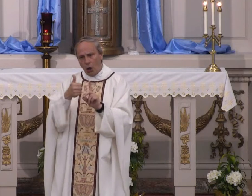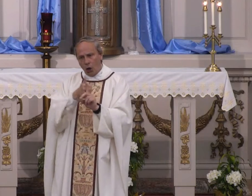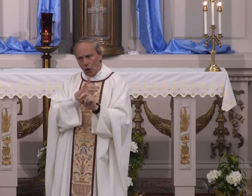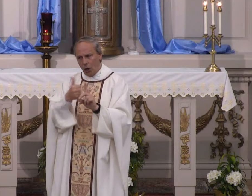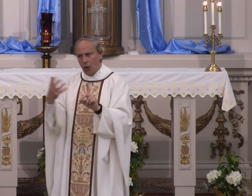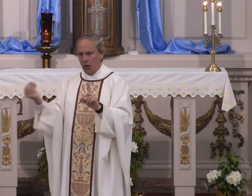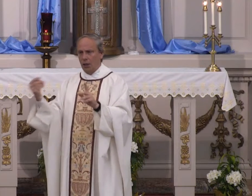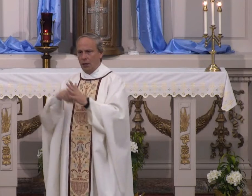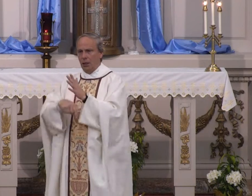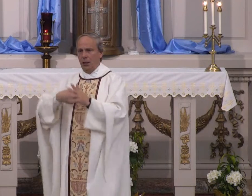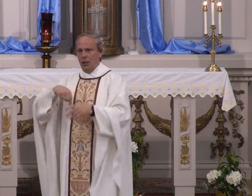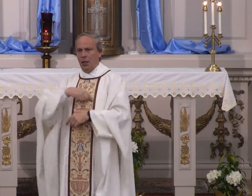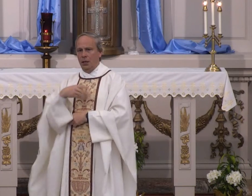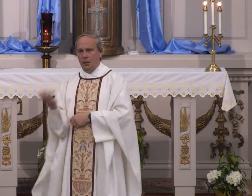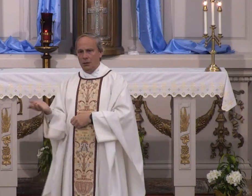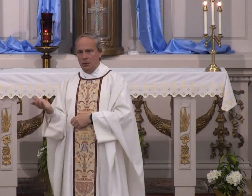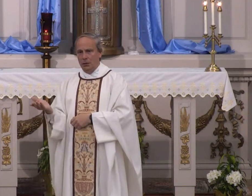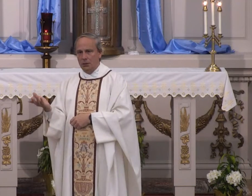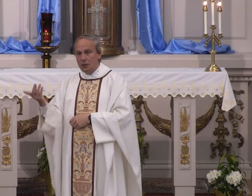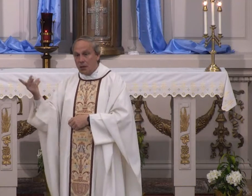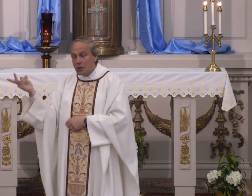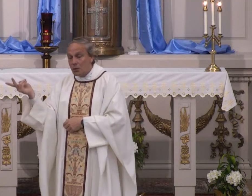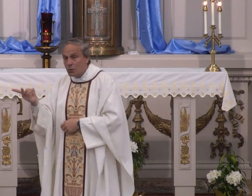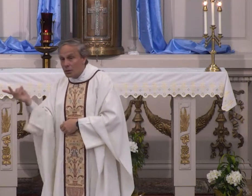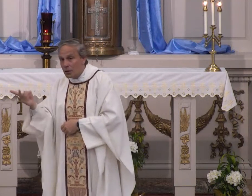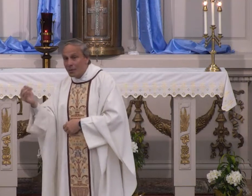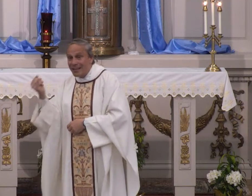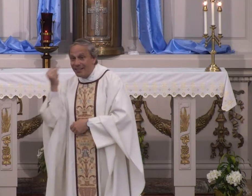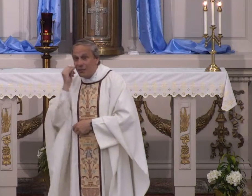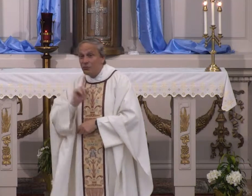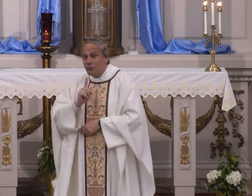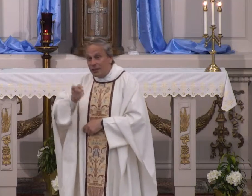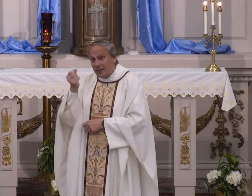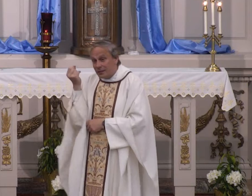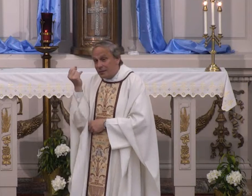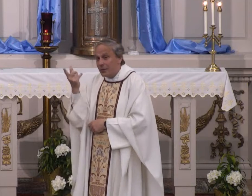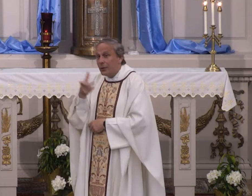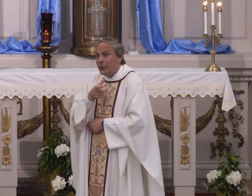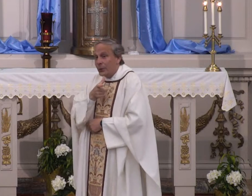to stone them or persecute them or kill them.